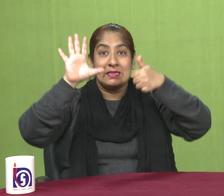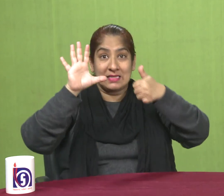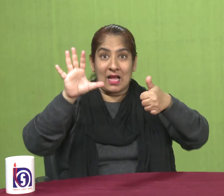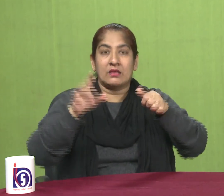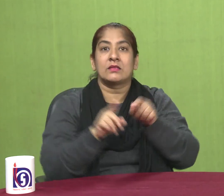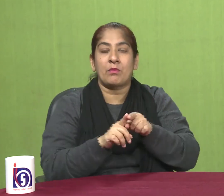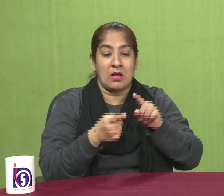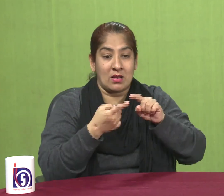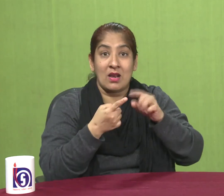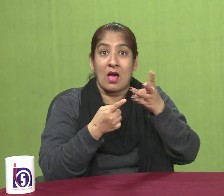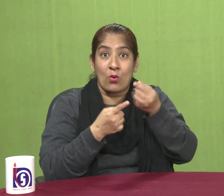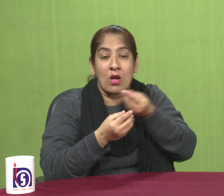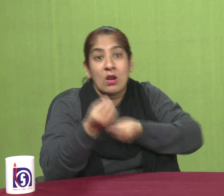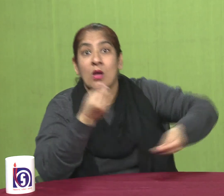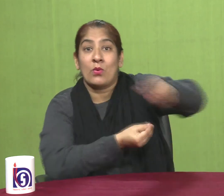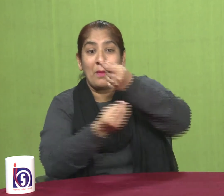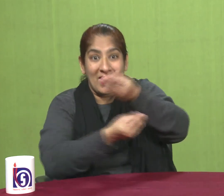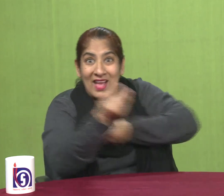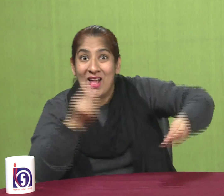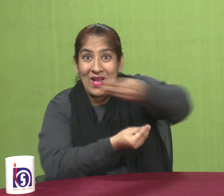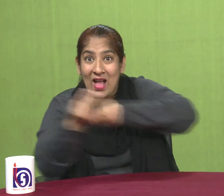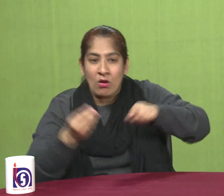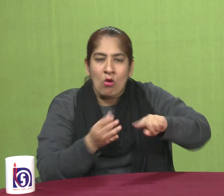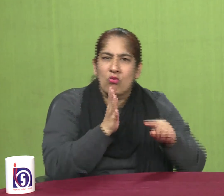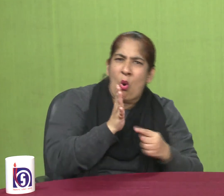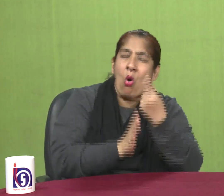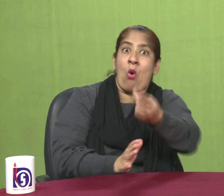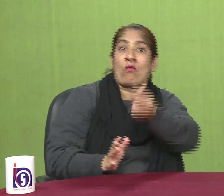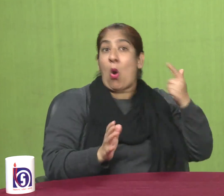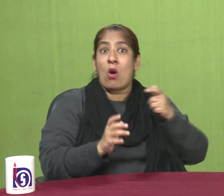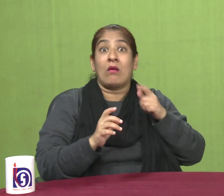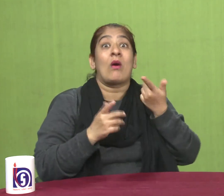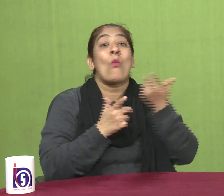Sixth is fast economic growth of each and every country.